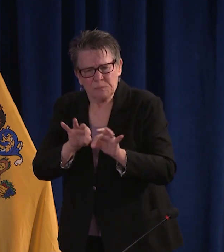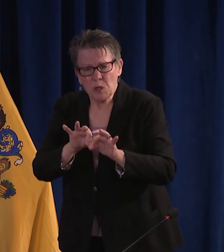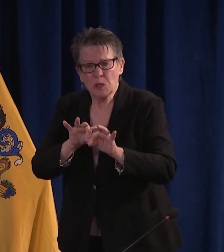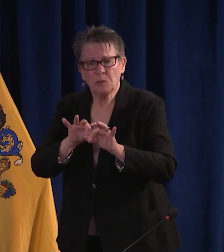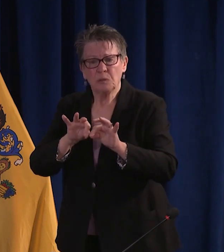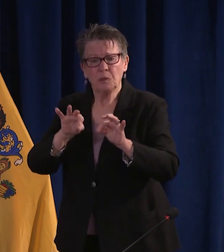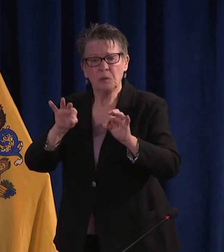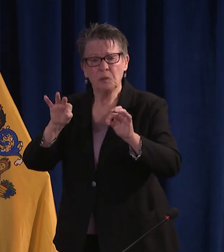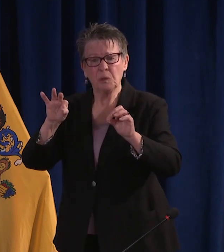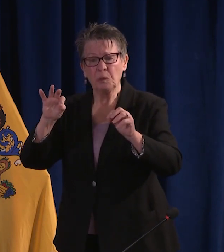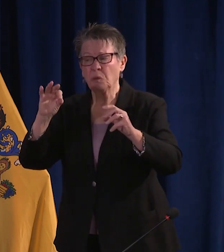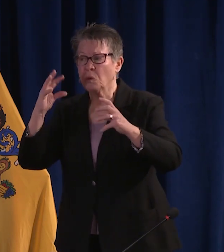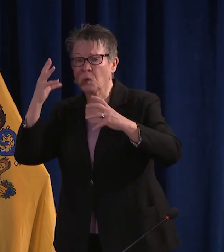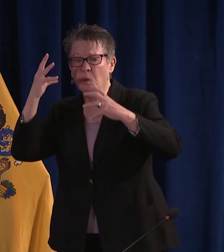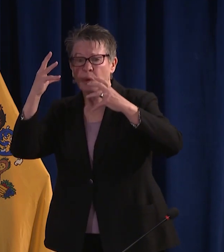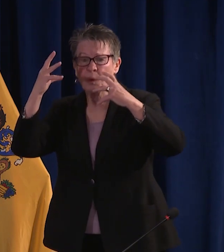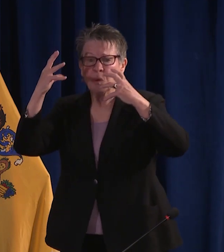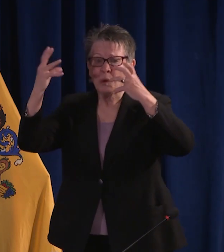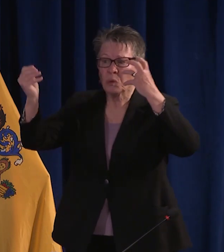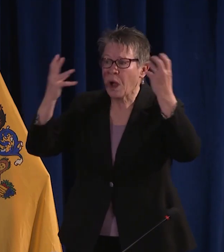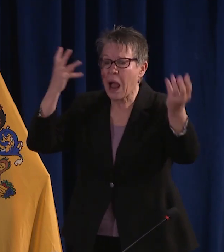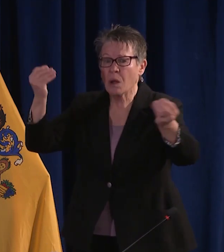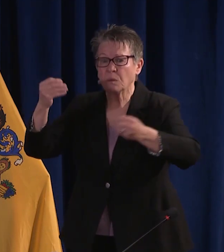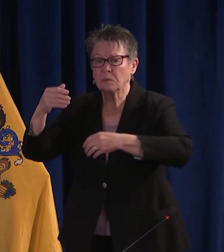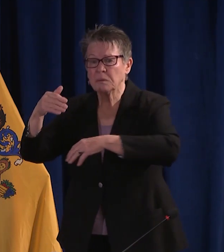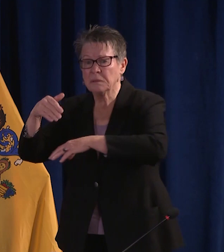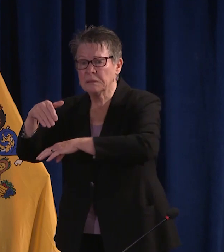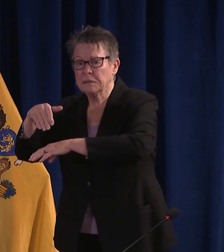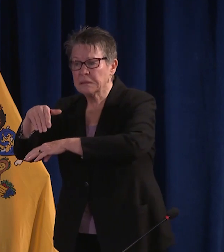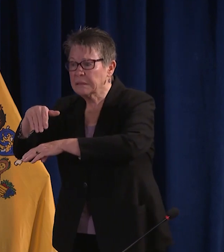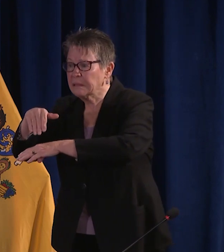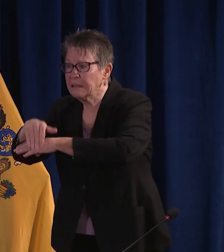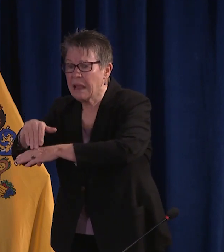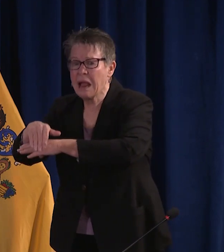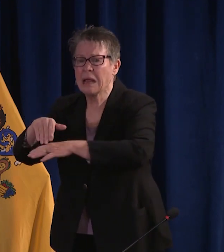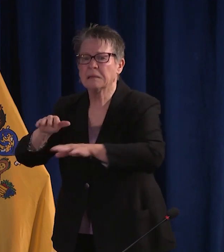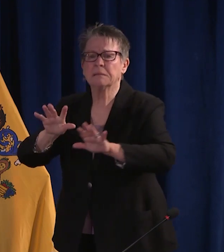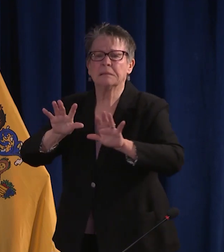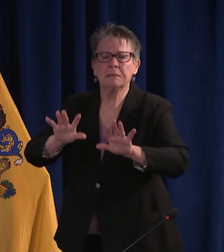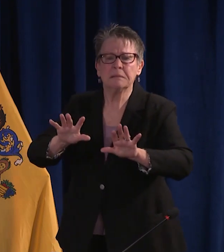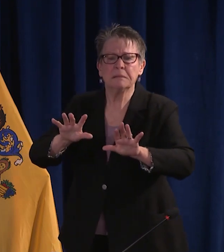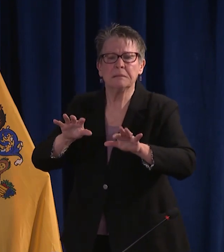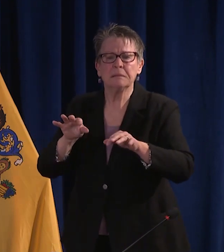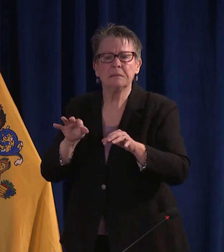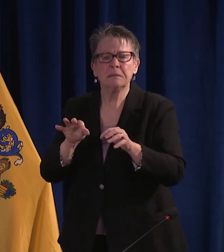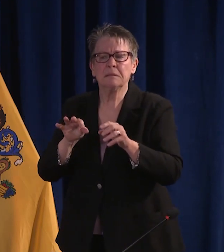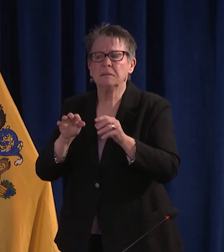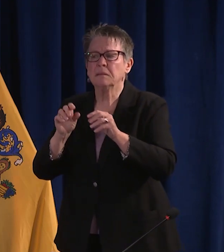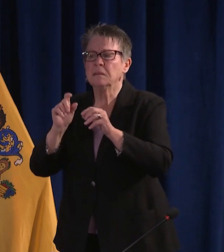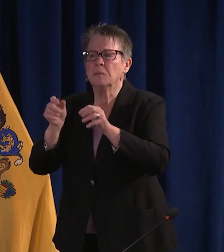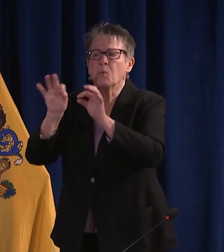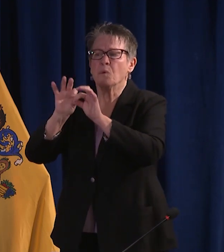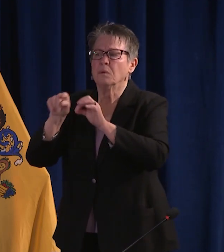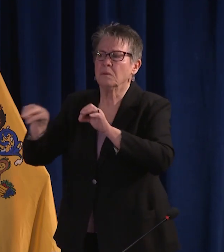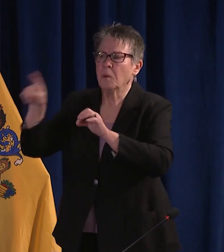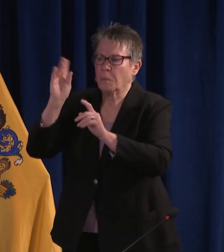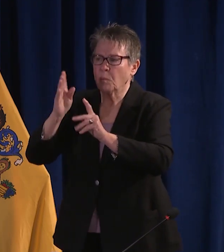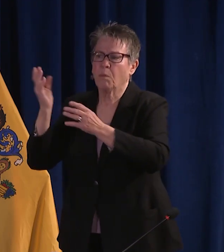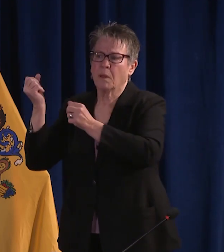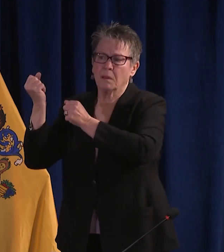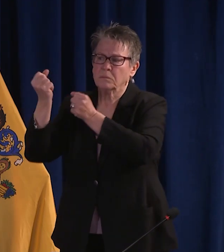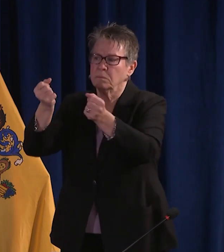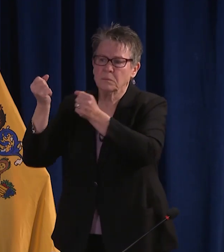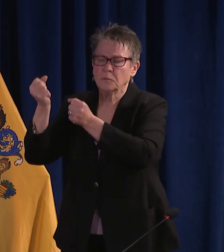stores or getting supplies to our frontline healthcare responders. Truckers are essential workers in